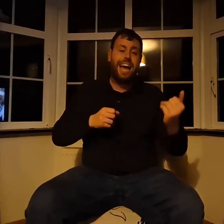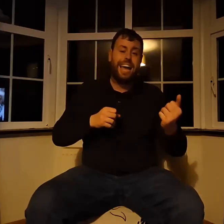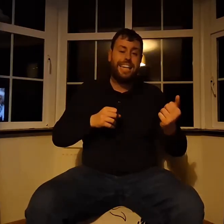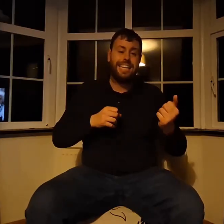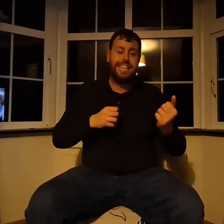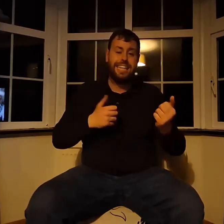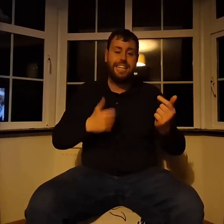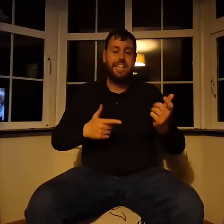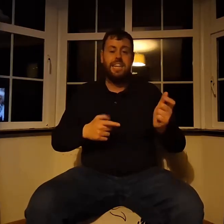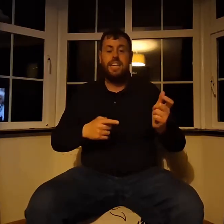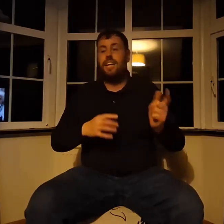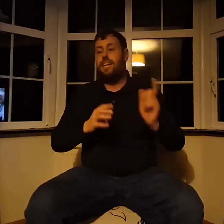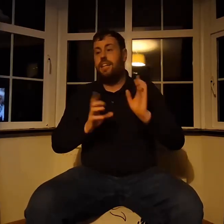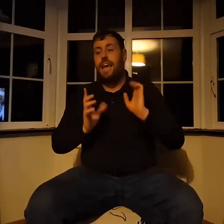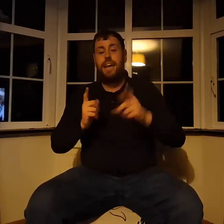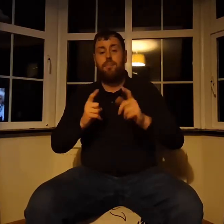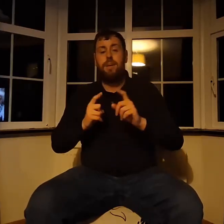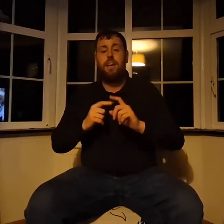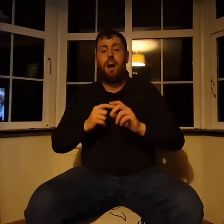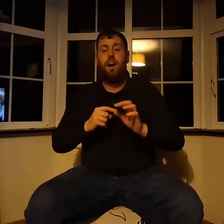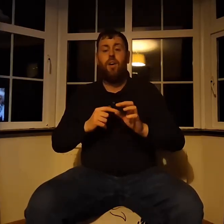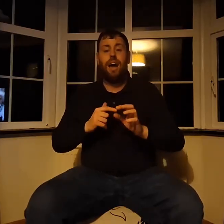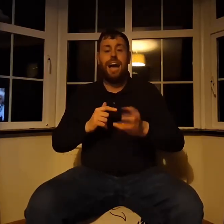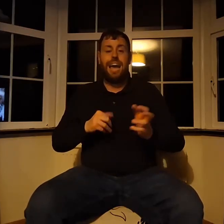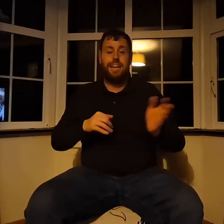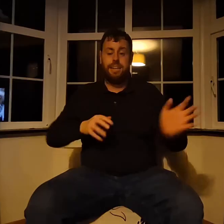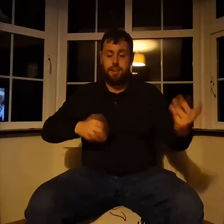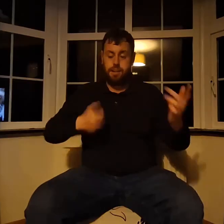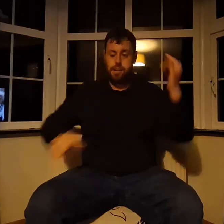alright. That'd be alright.